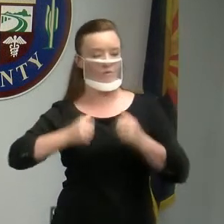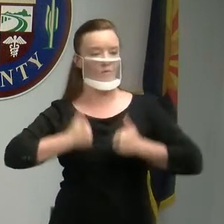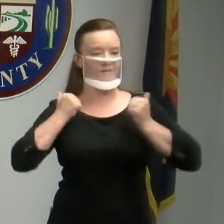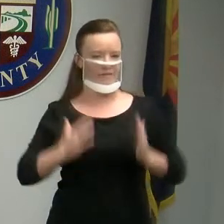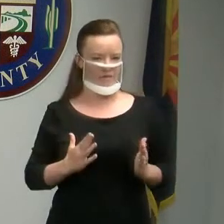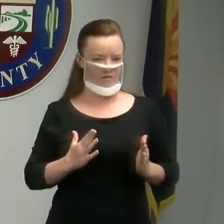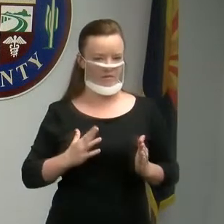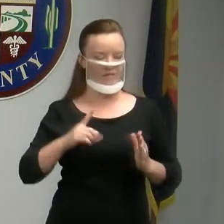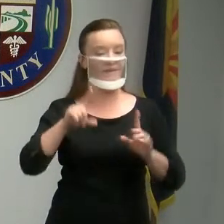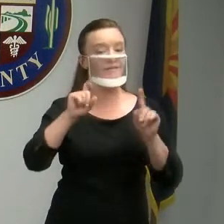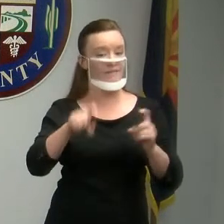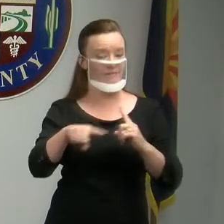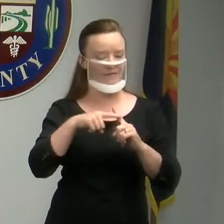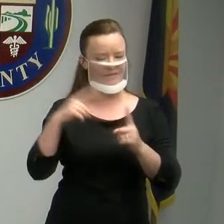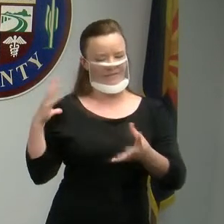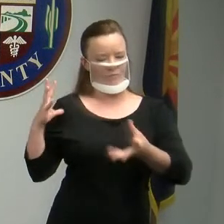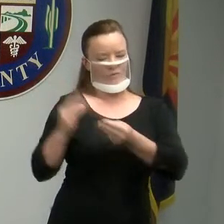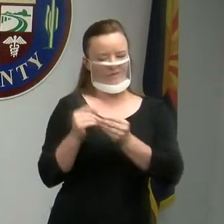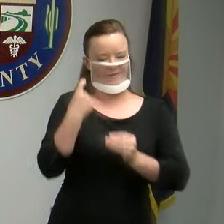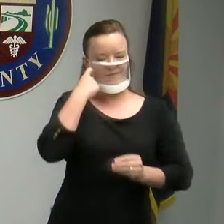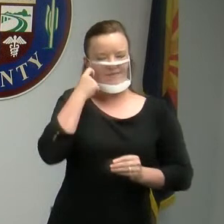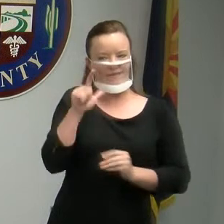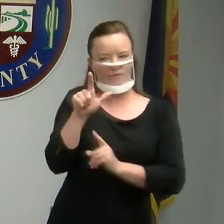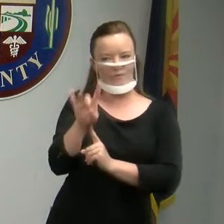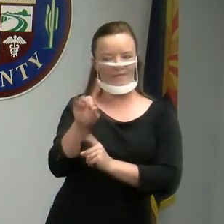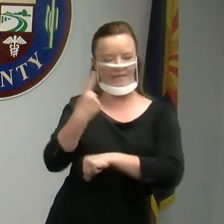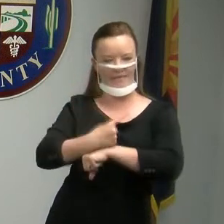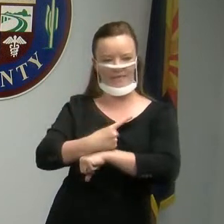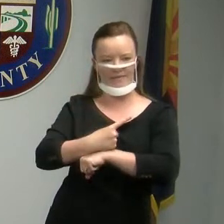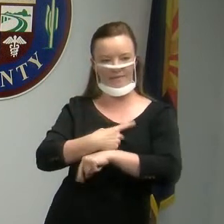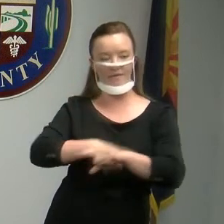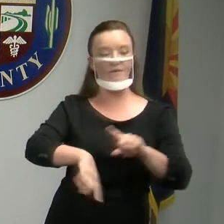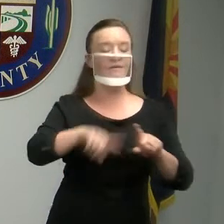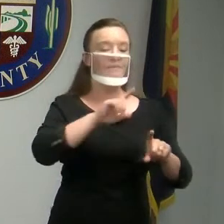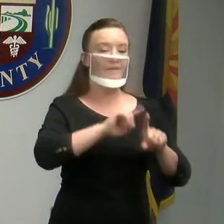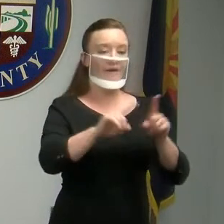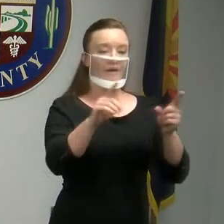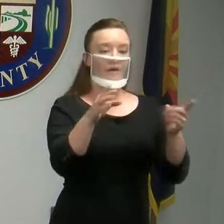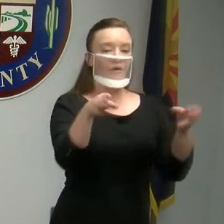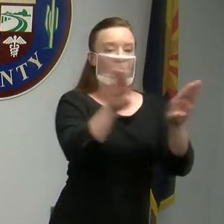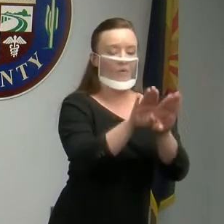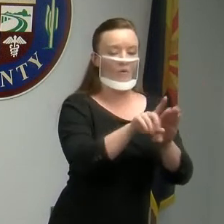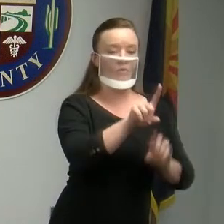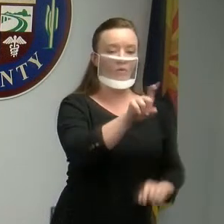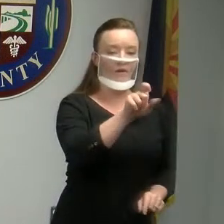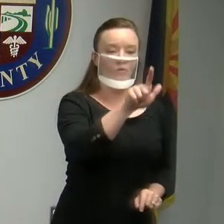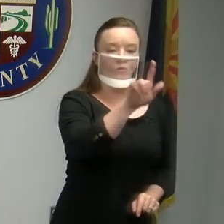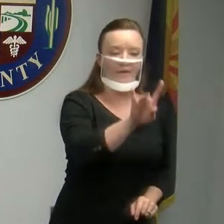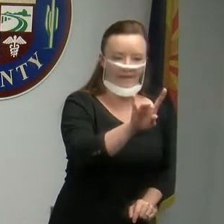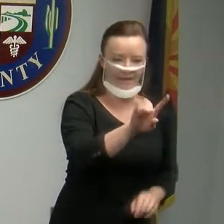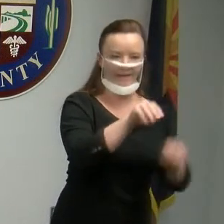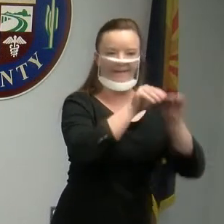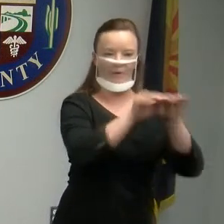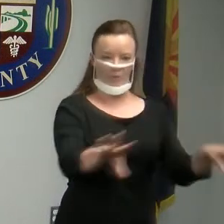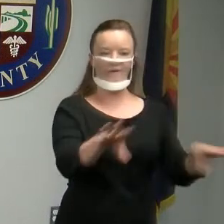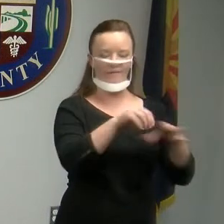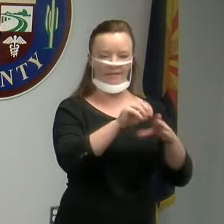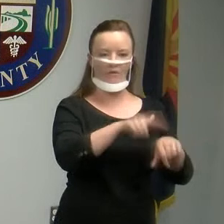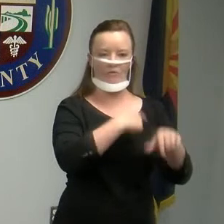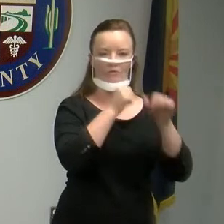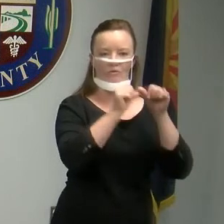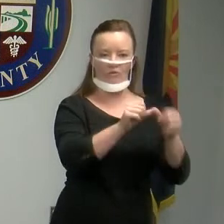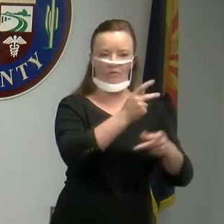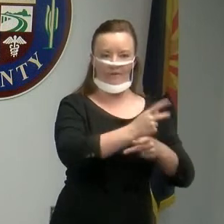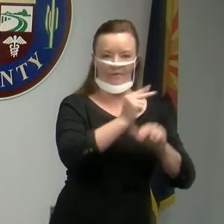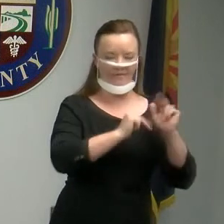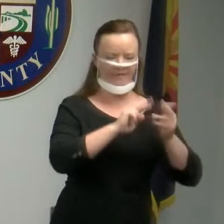days. And we have closed 128 outbreaks in long-term care facilities. And to